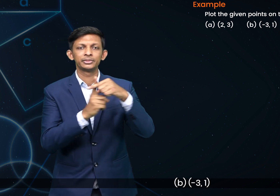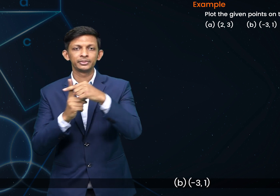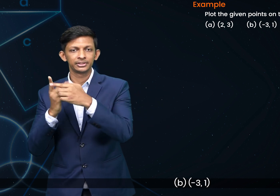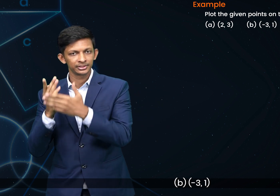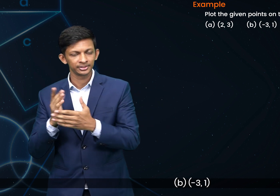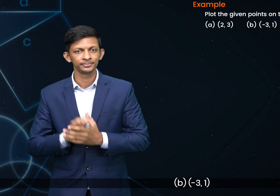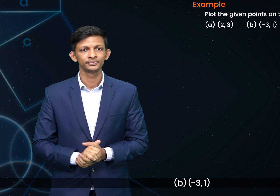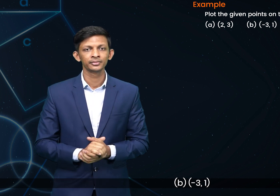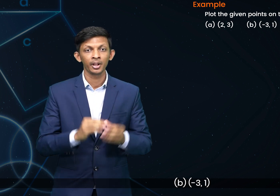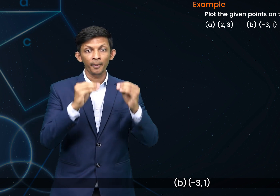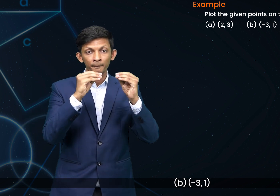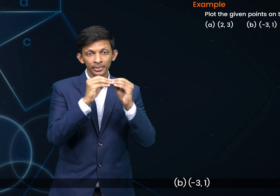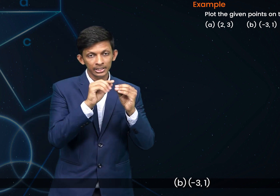B minus 3, 1,